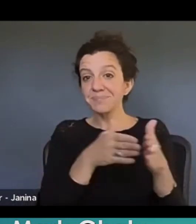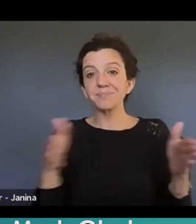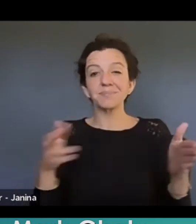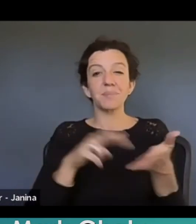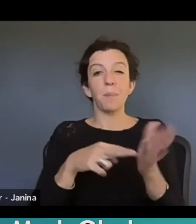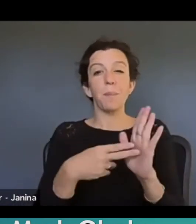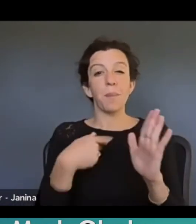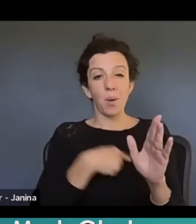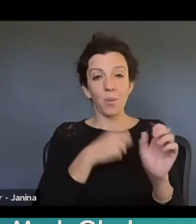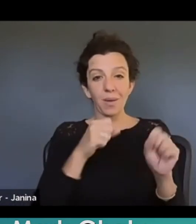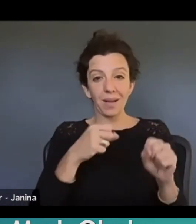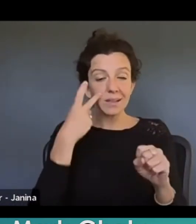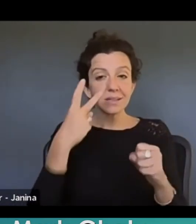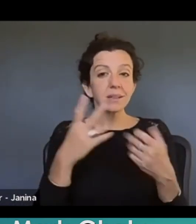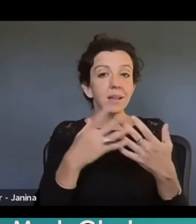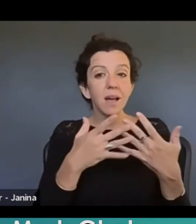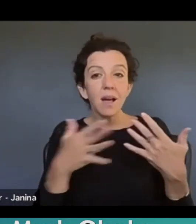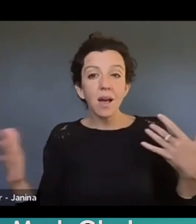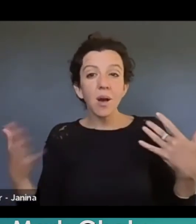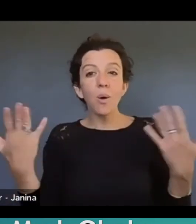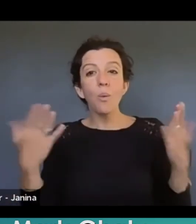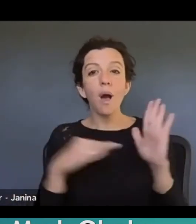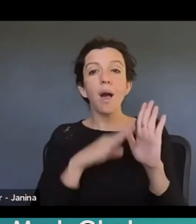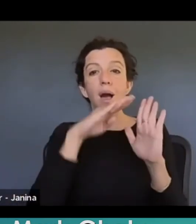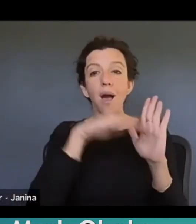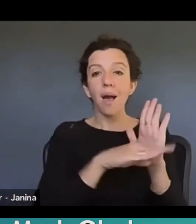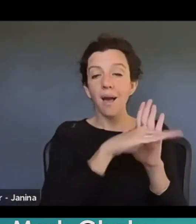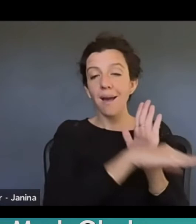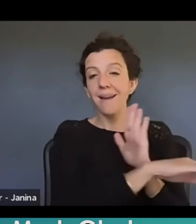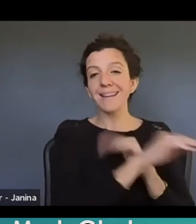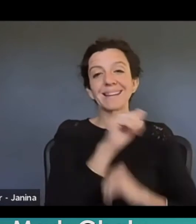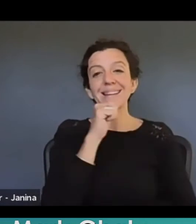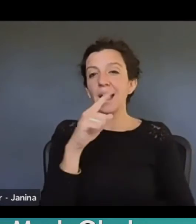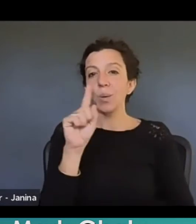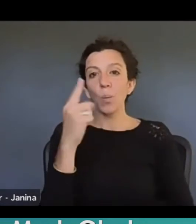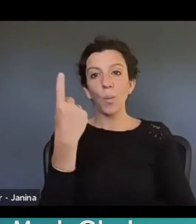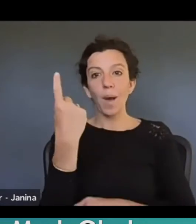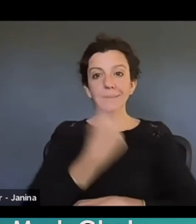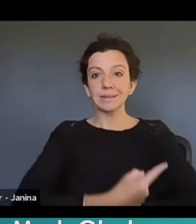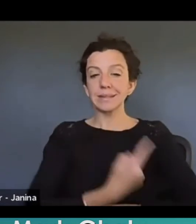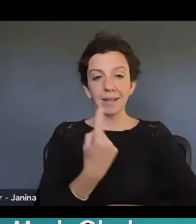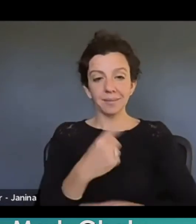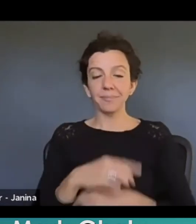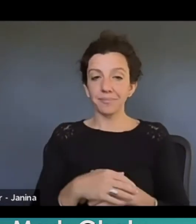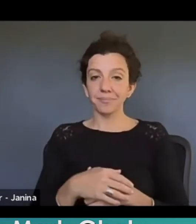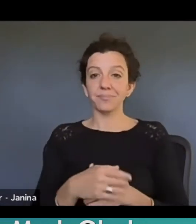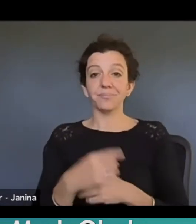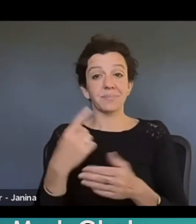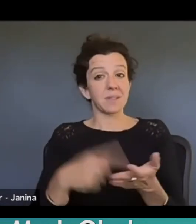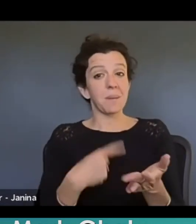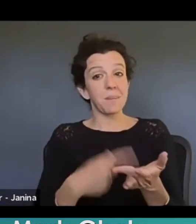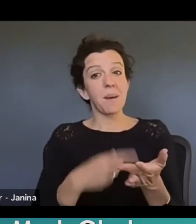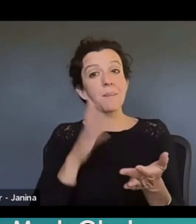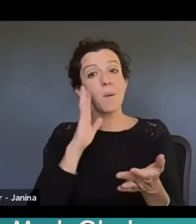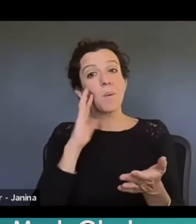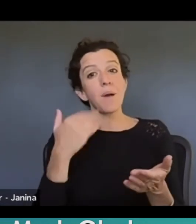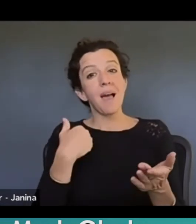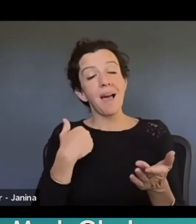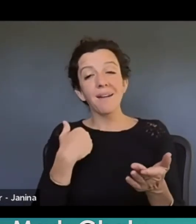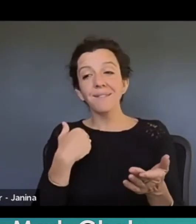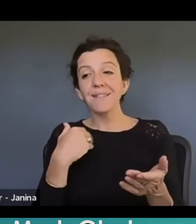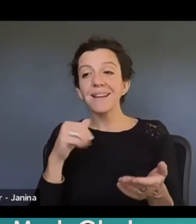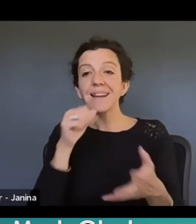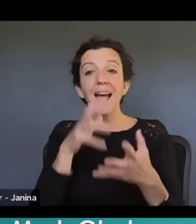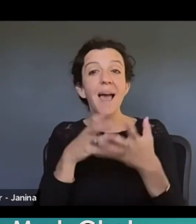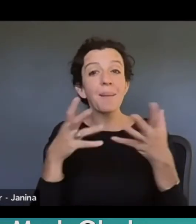long trends and not just 1 day snapshots. We often experience some lower than expected reporting. The